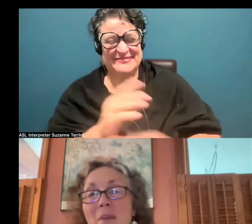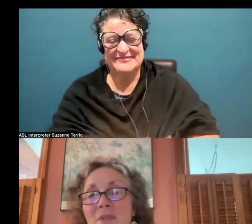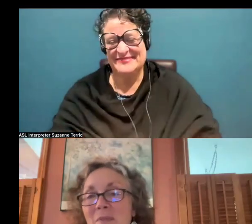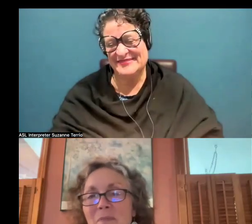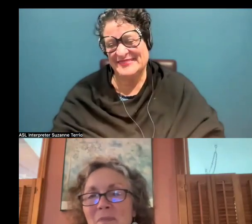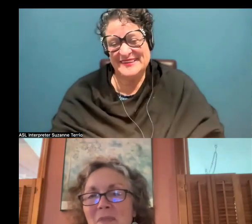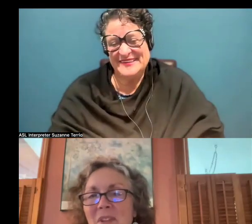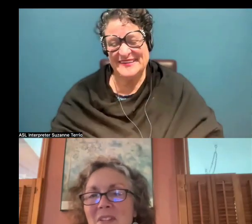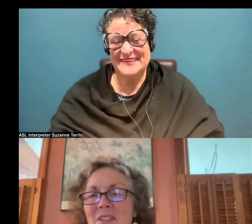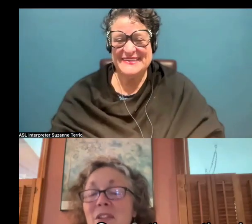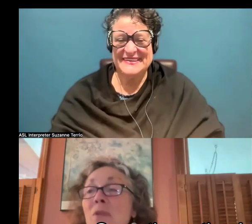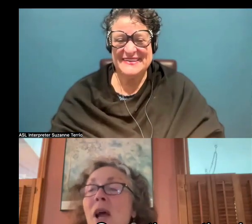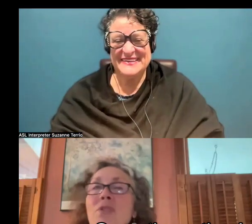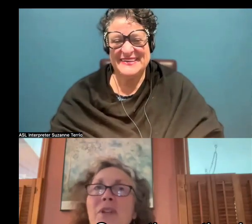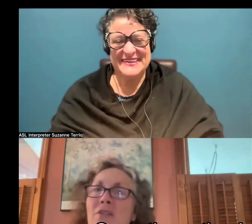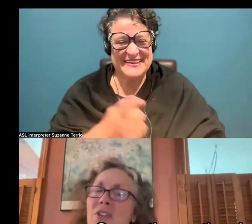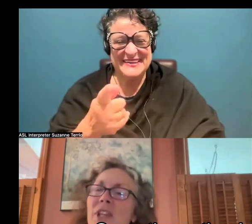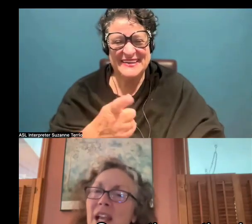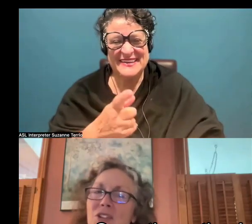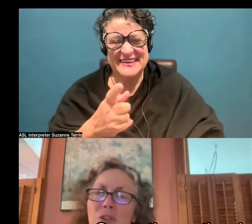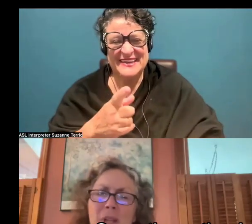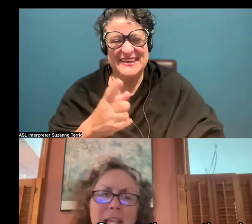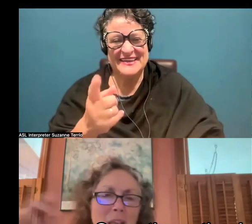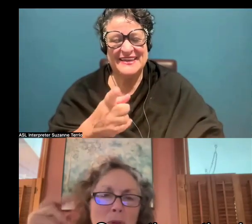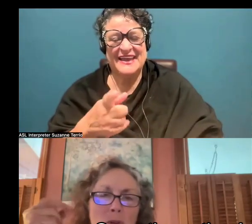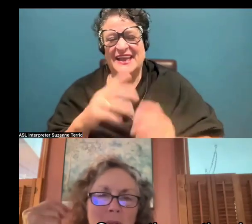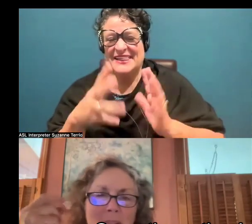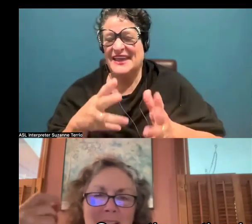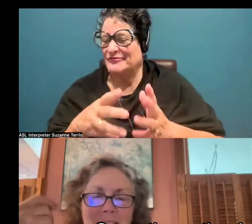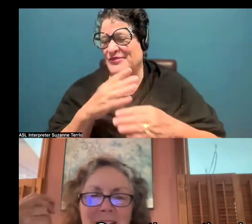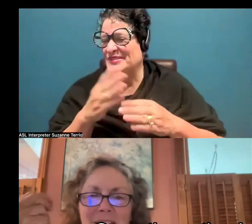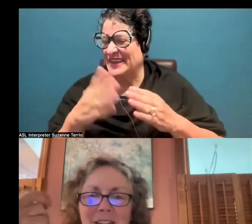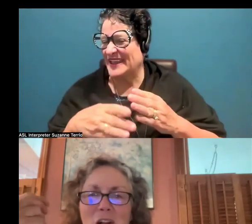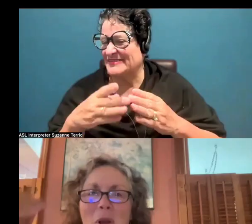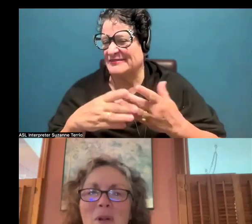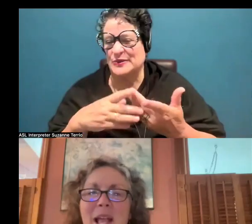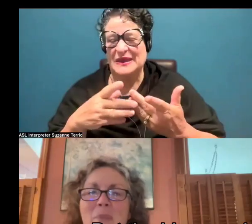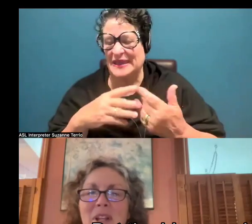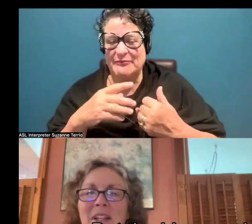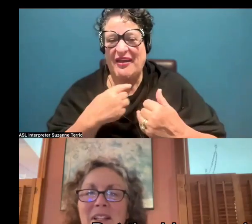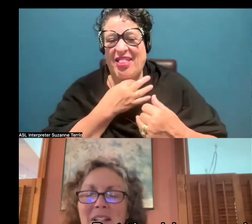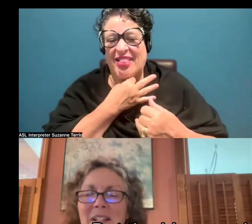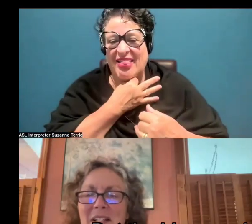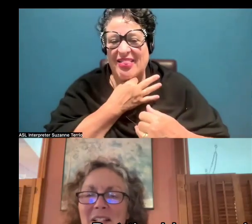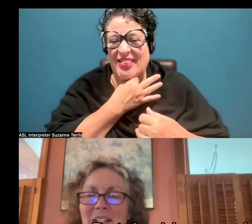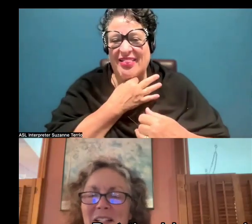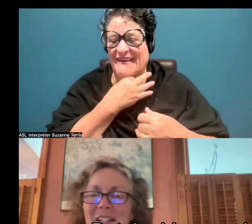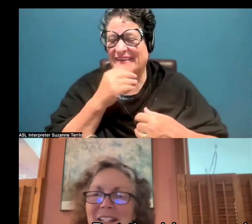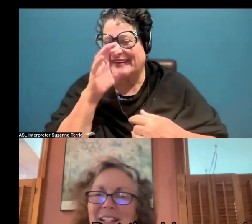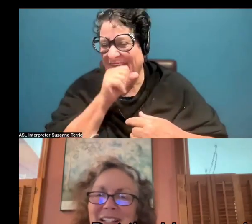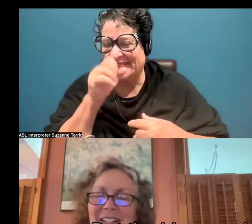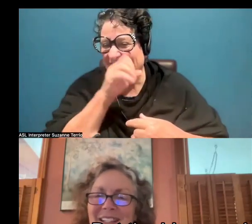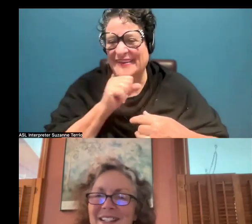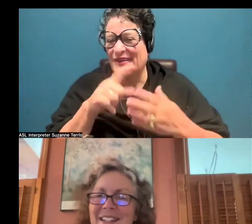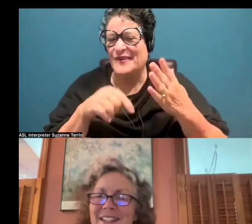was just, sorry? sometimes they're left to the end to like keep you guessing. Yeah. Right. The big reveal, but here it's not